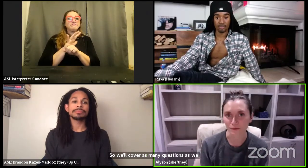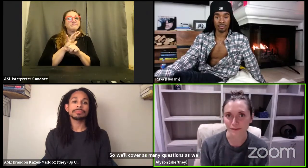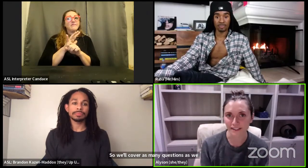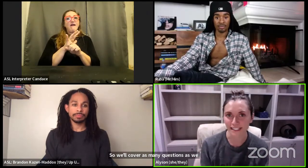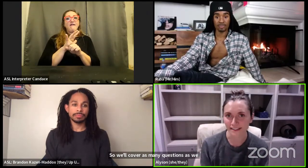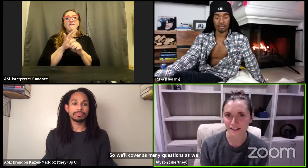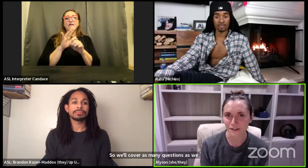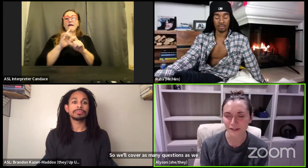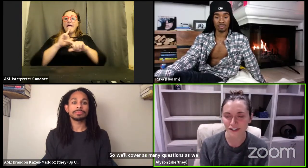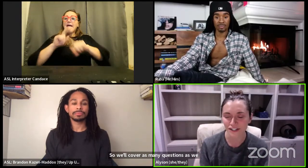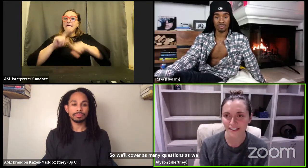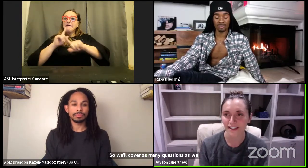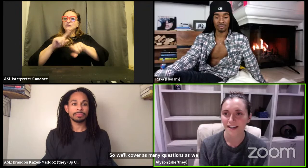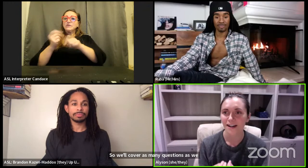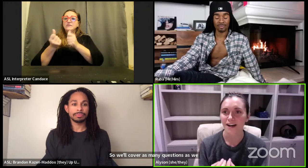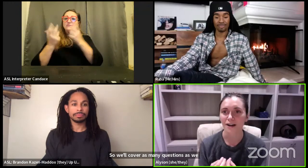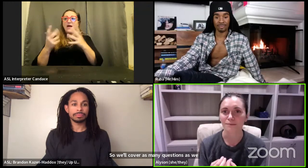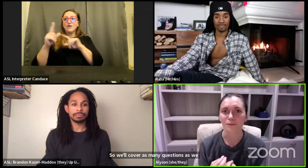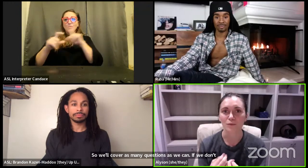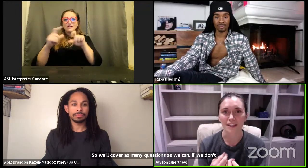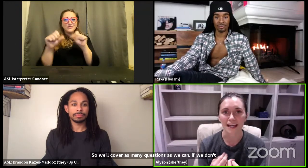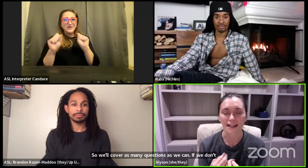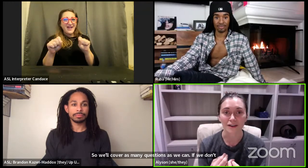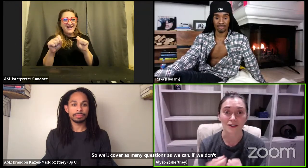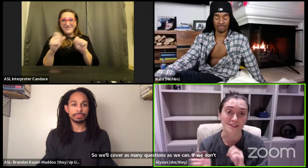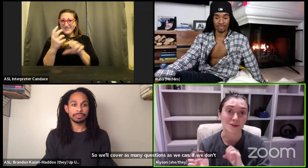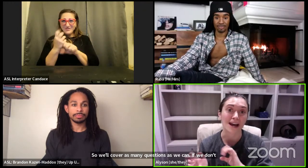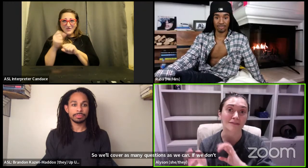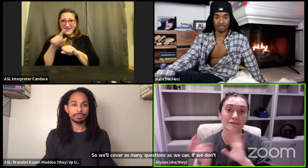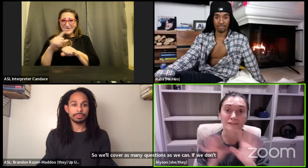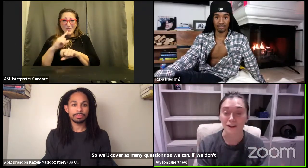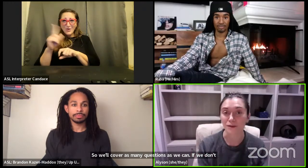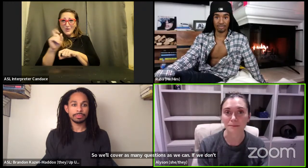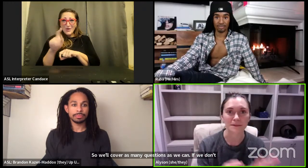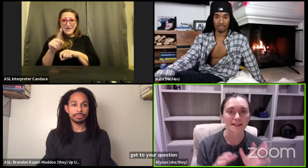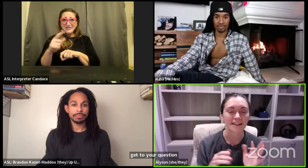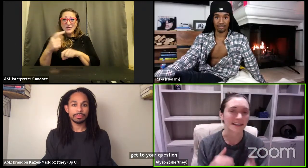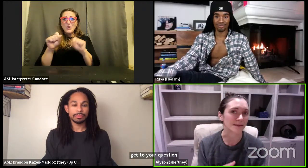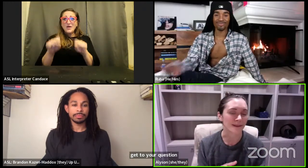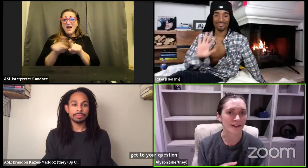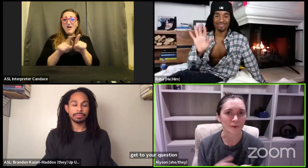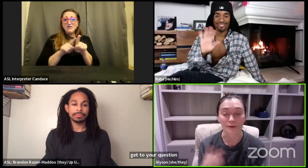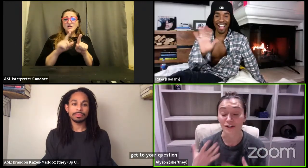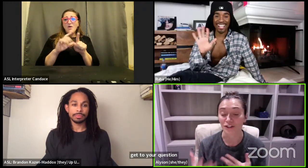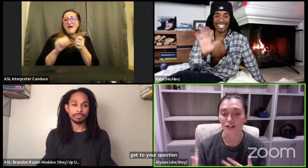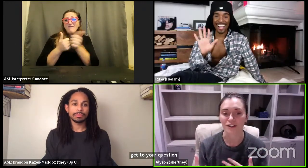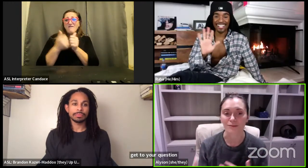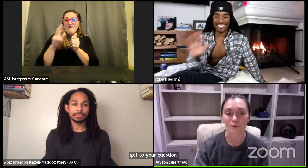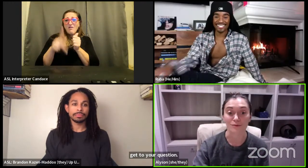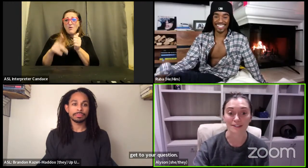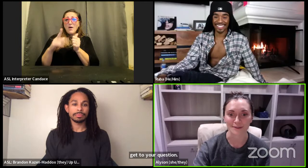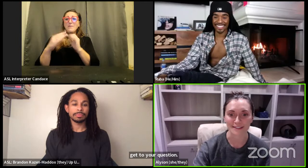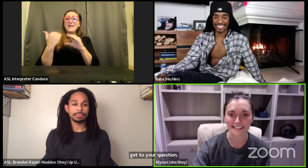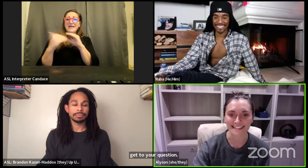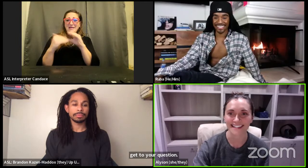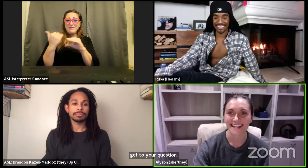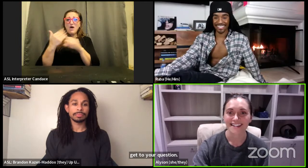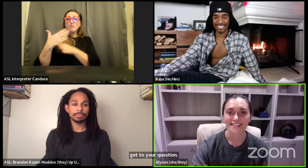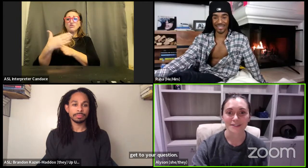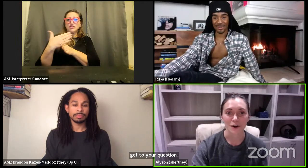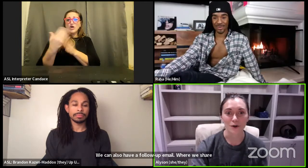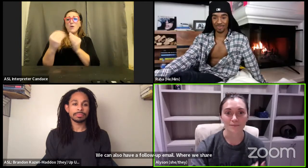we don't get to your question, we can also have a follow-up email where we share more